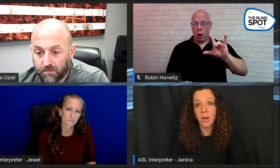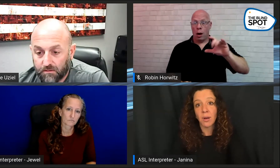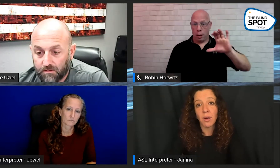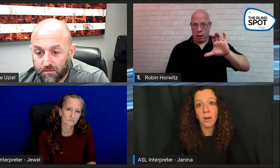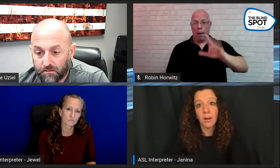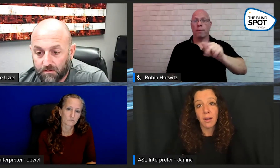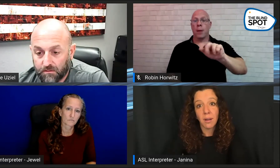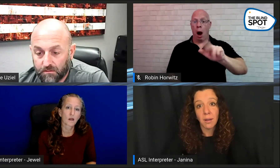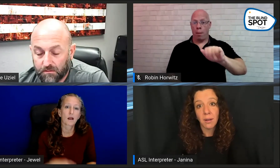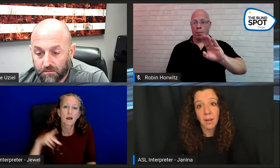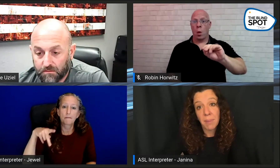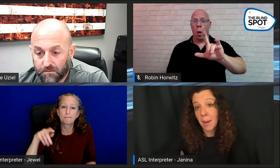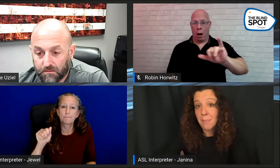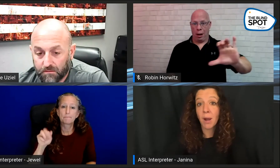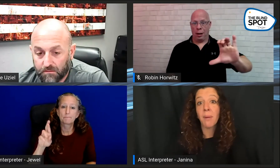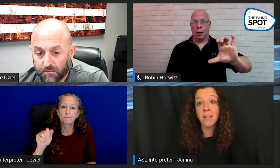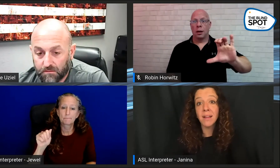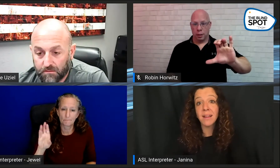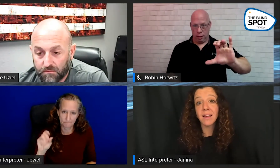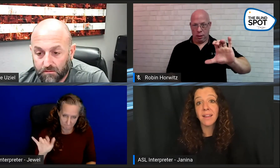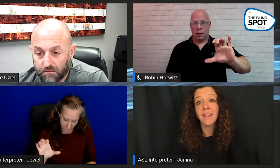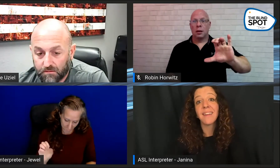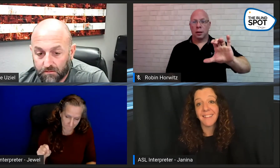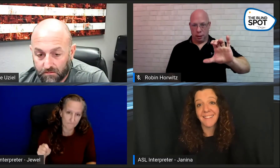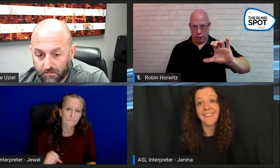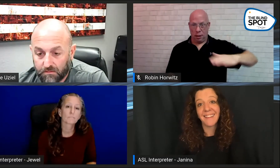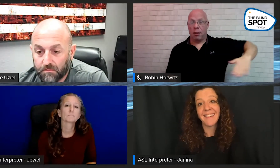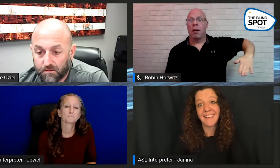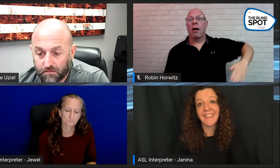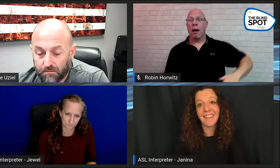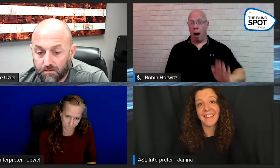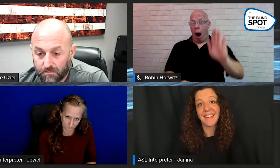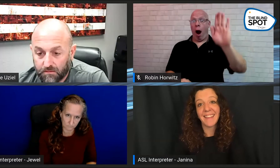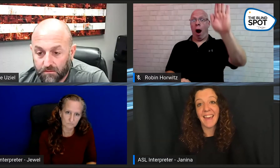of become parabolic